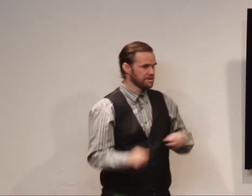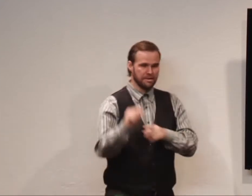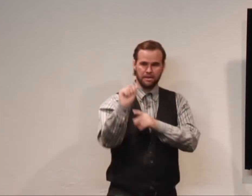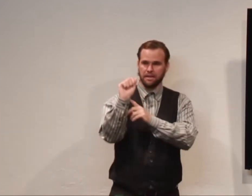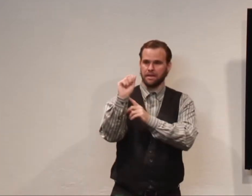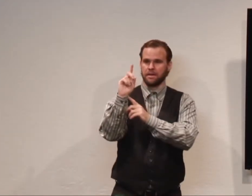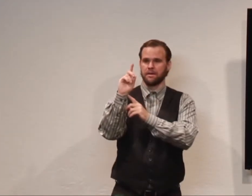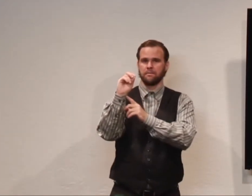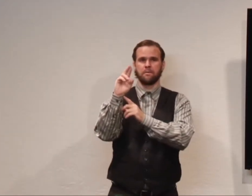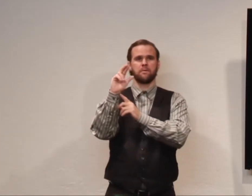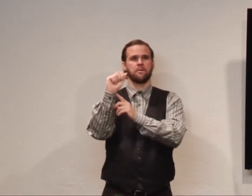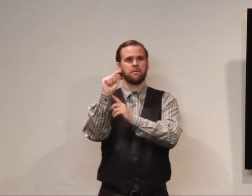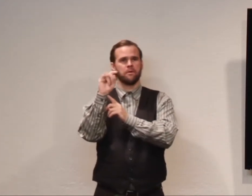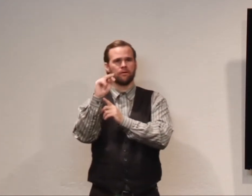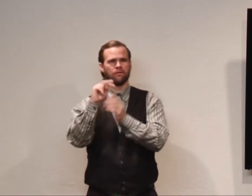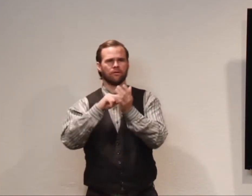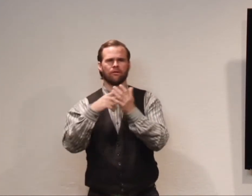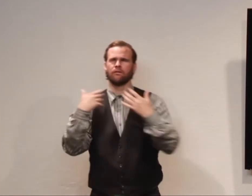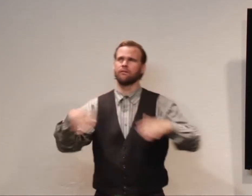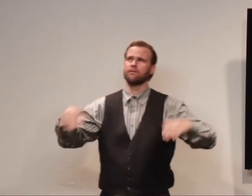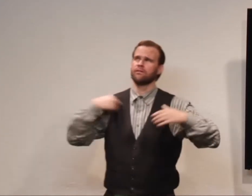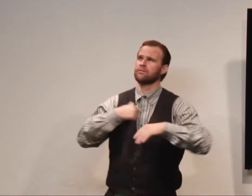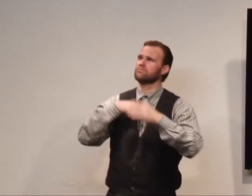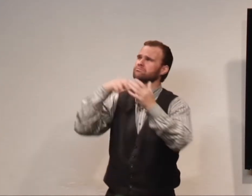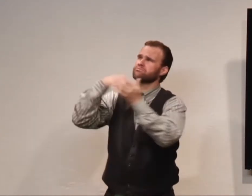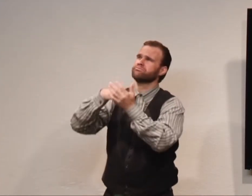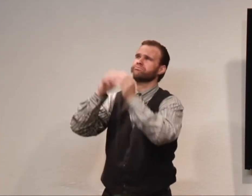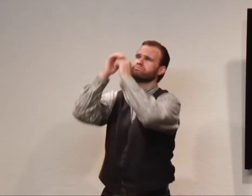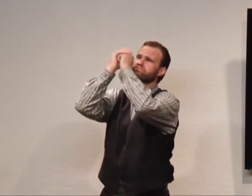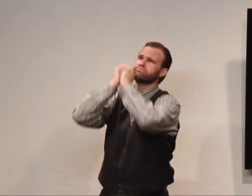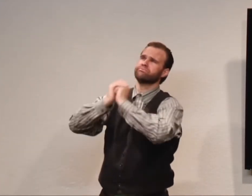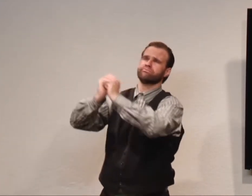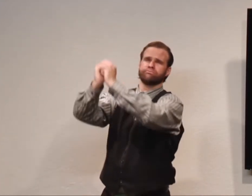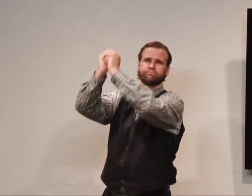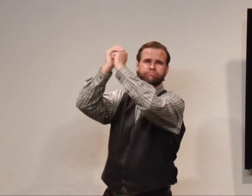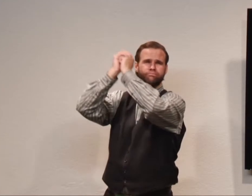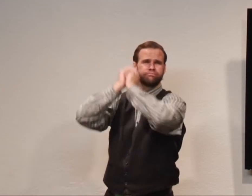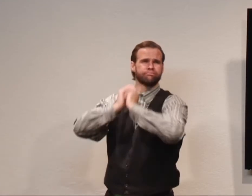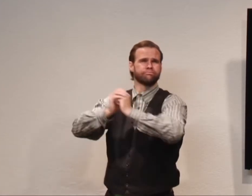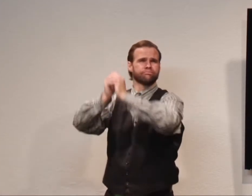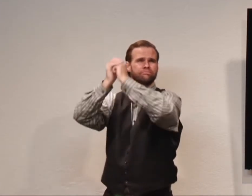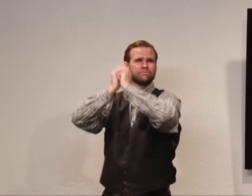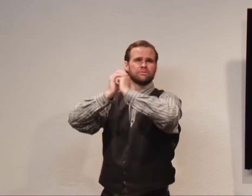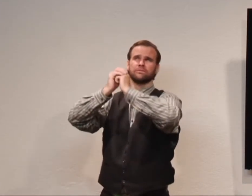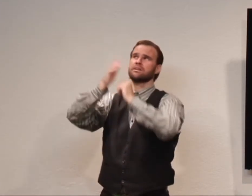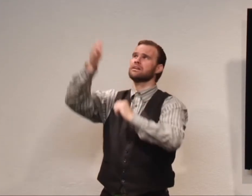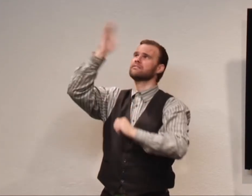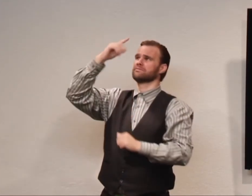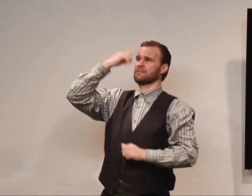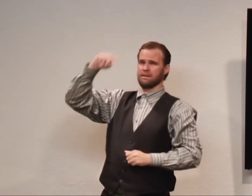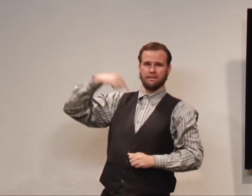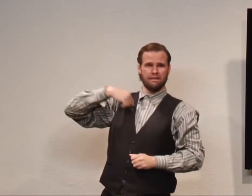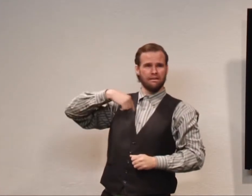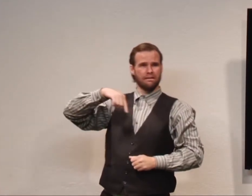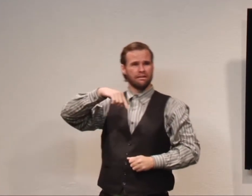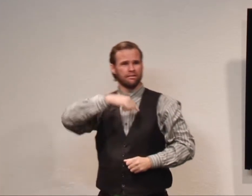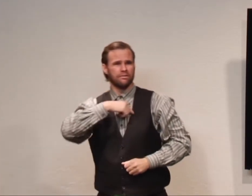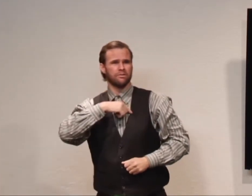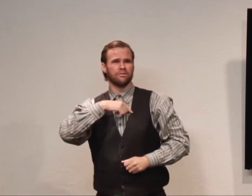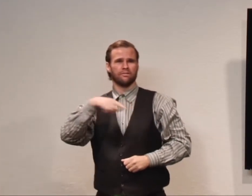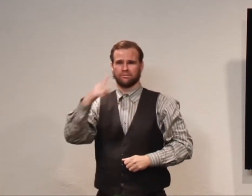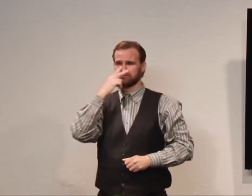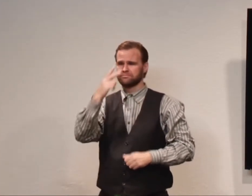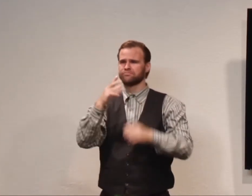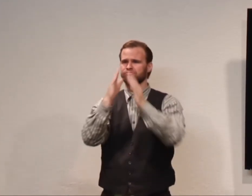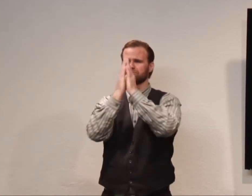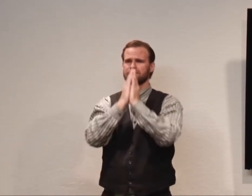So right now we're going to talk about ACTS, Acts, Patterns for Personal Worship. So it